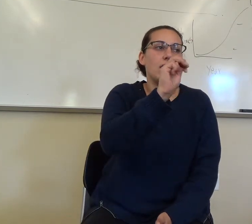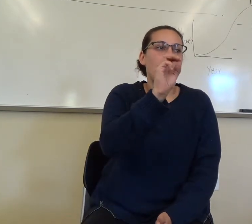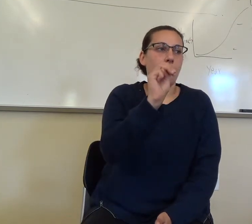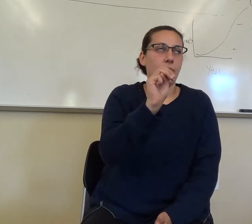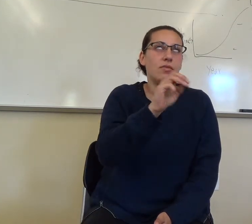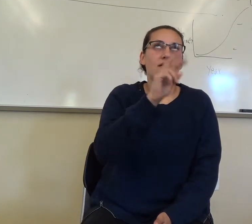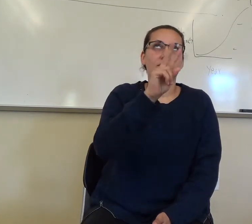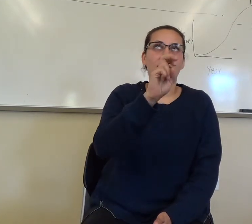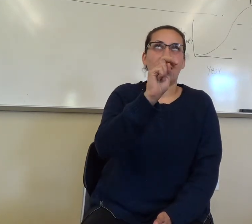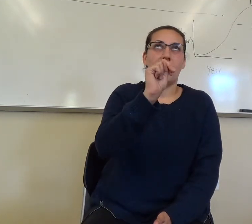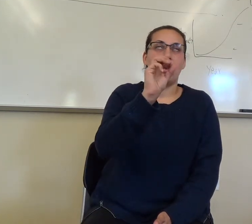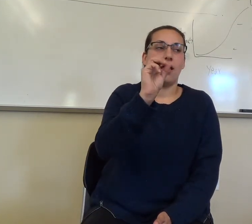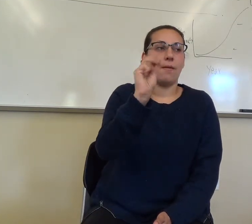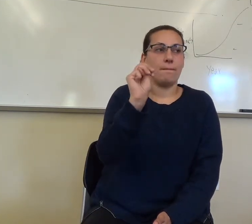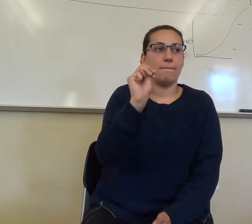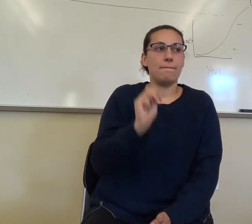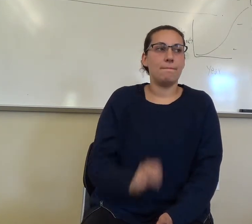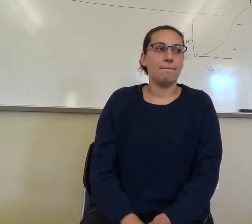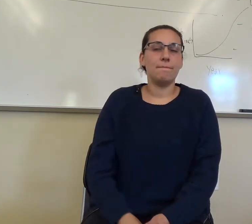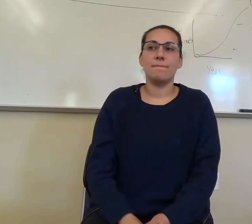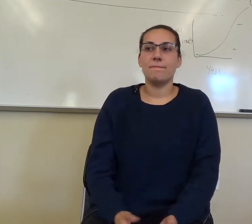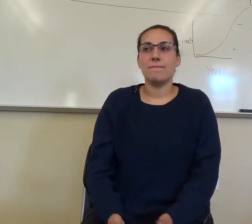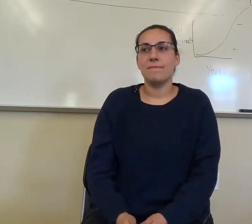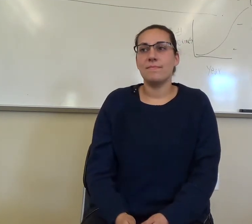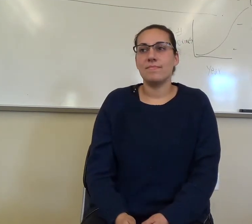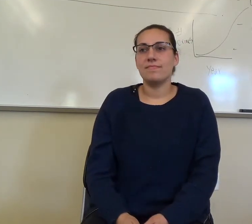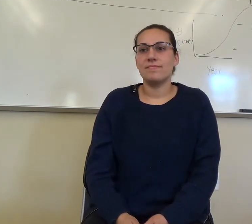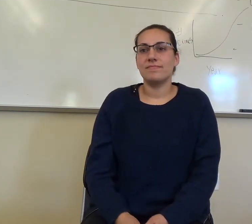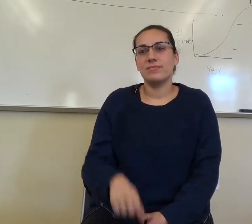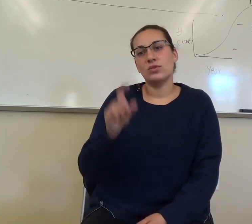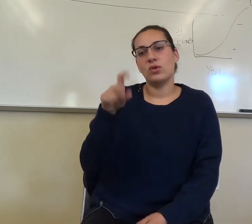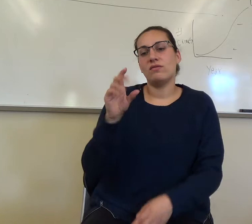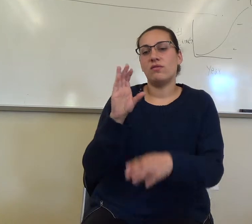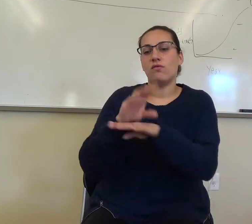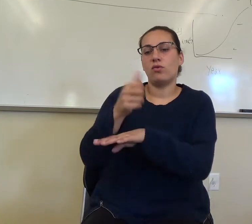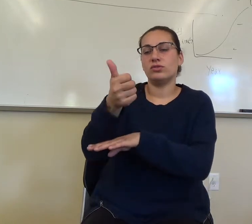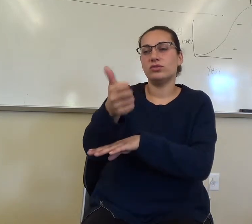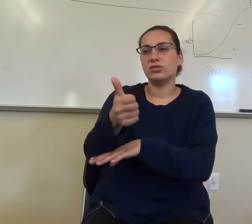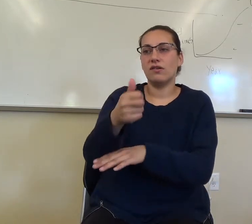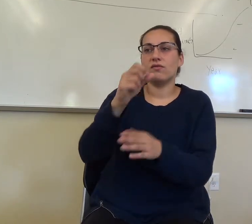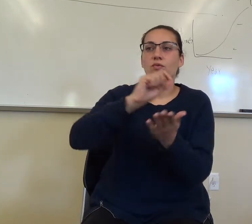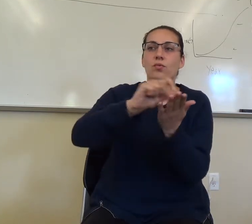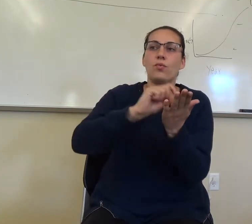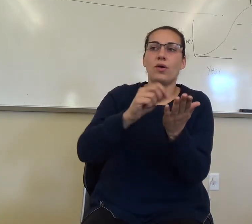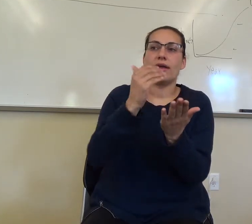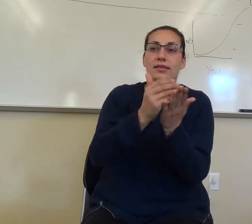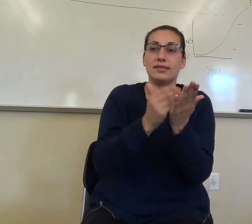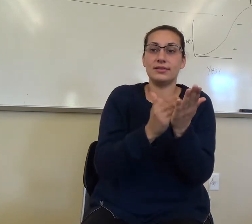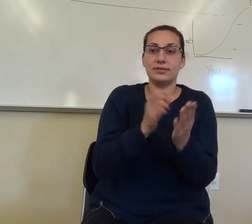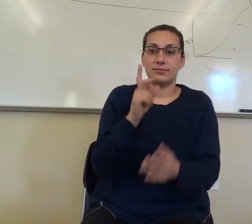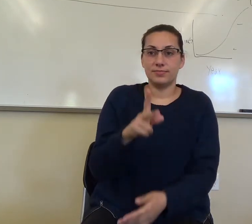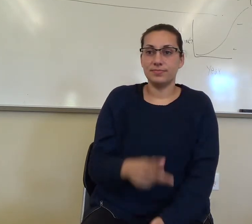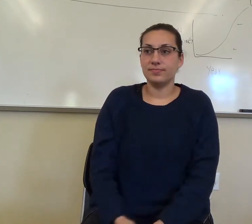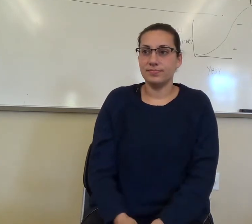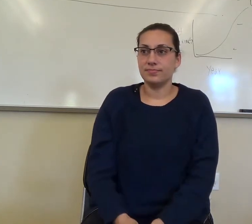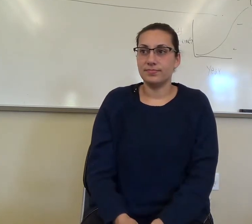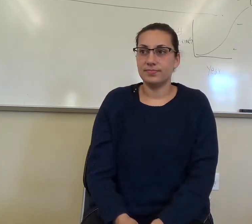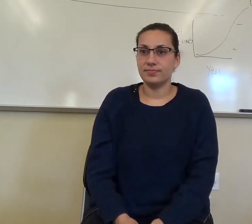make yourself do, okay? So, how are we gonna put this together? Who or what